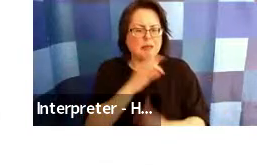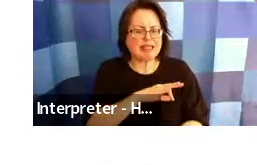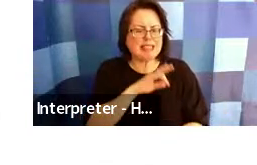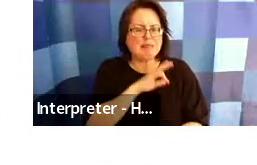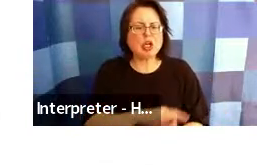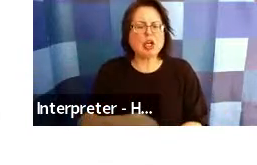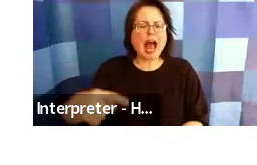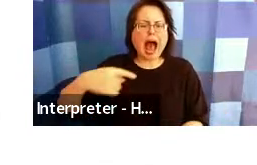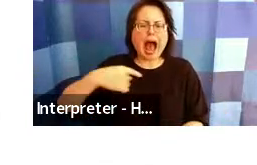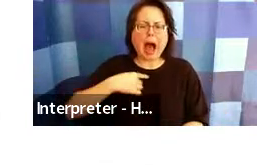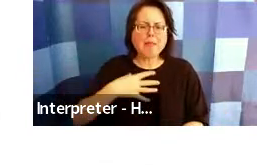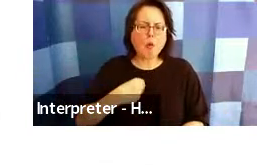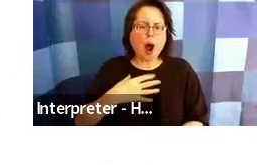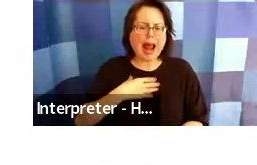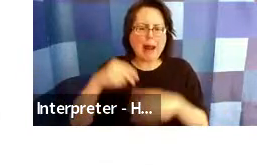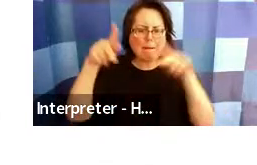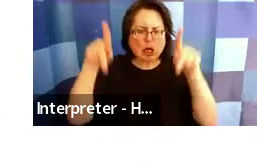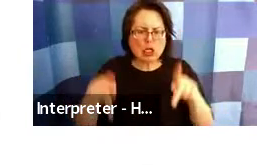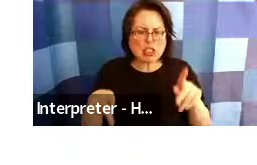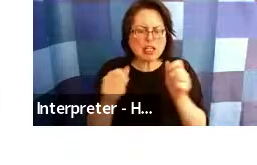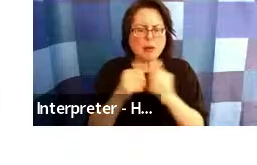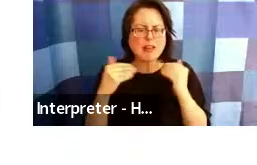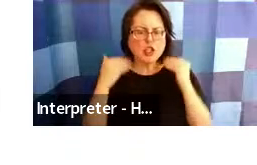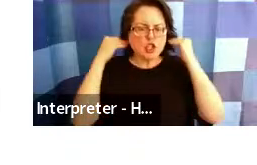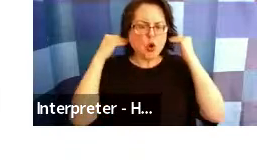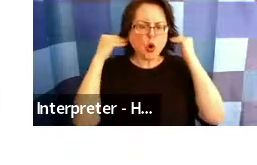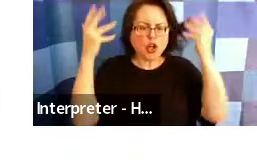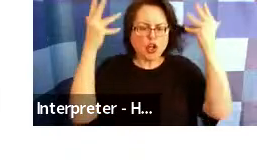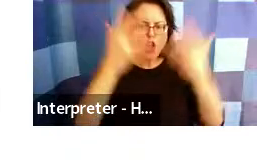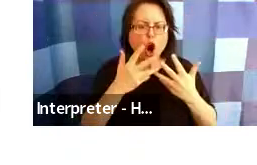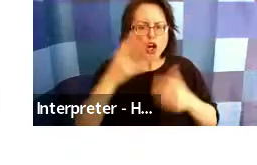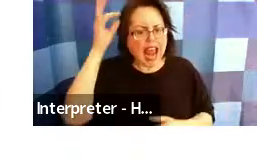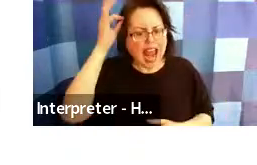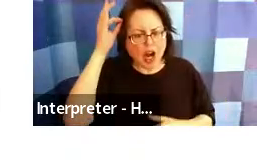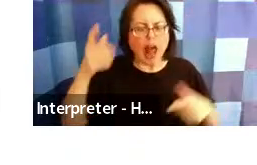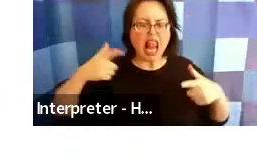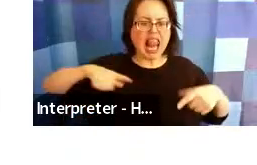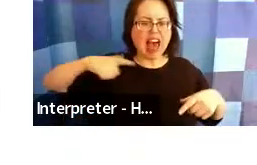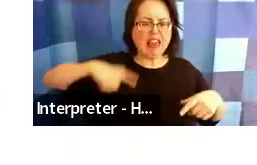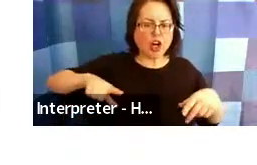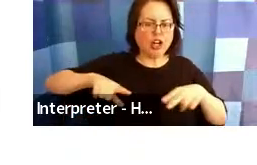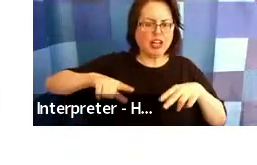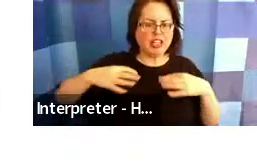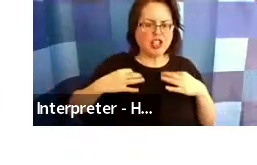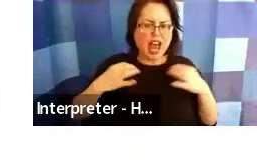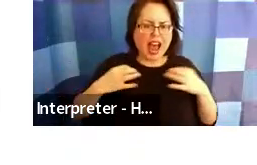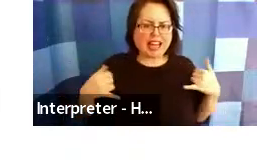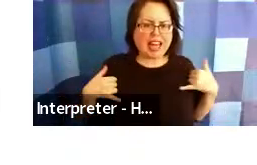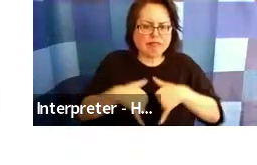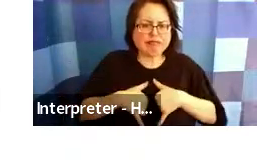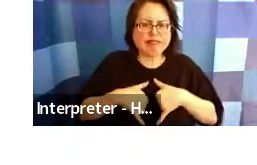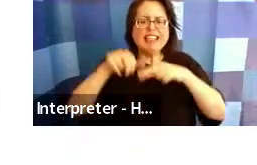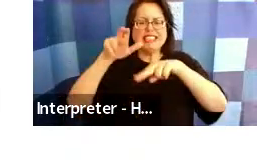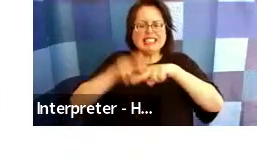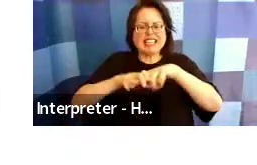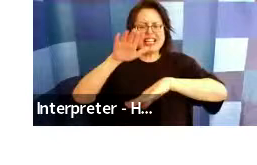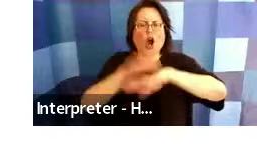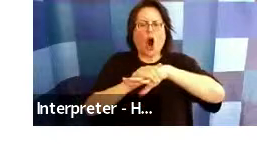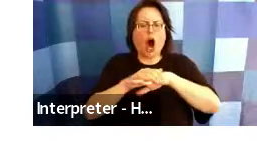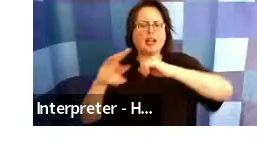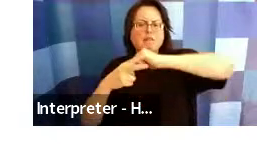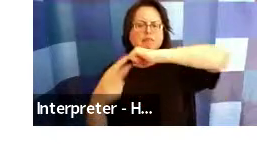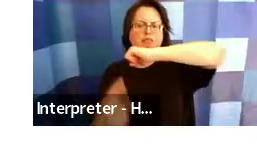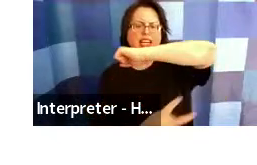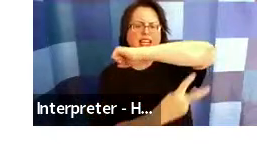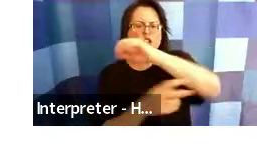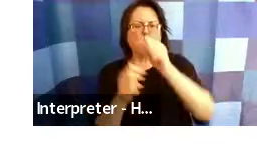a white person with short dark hair, wearing a leather jacket, sitting on the Andy Warhol Bridge with the Pittsburgh skyline behind me.